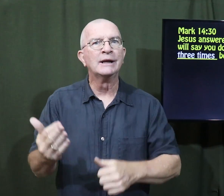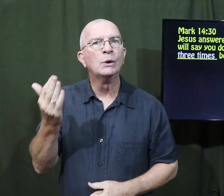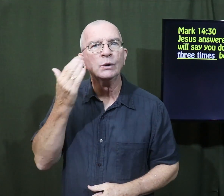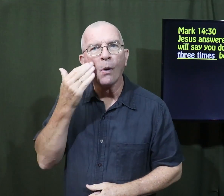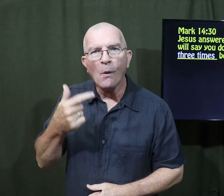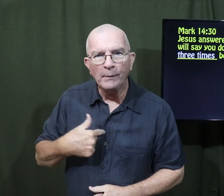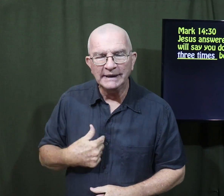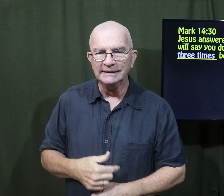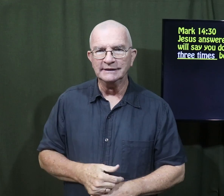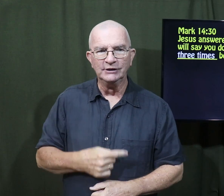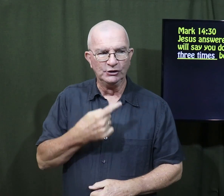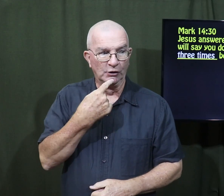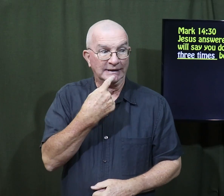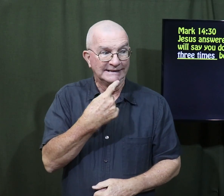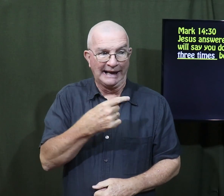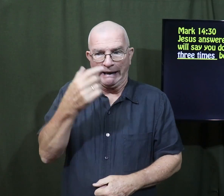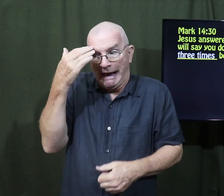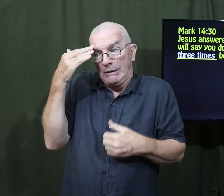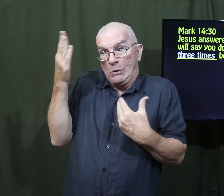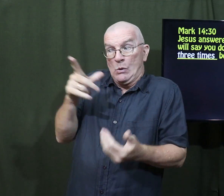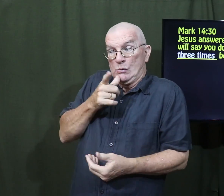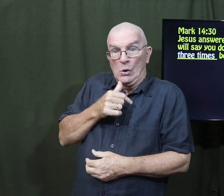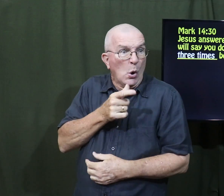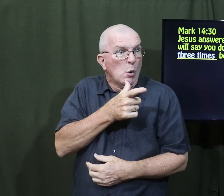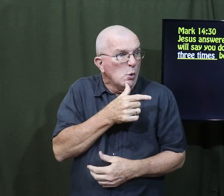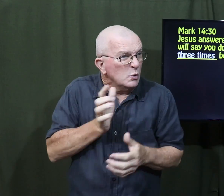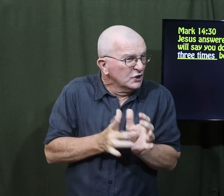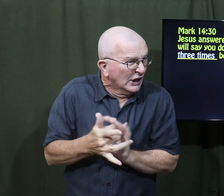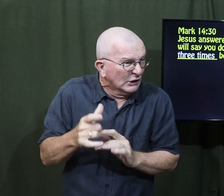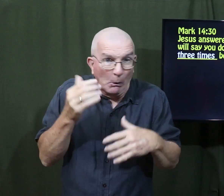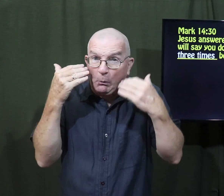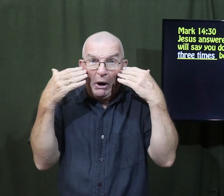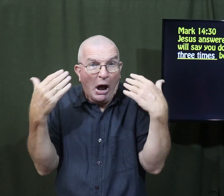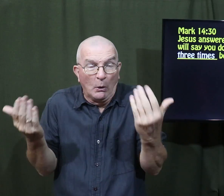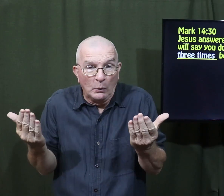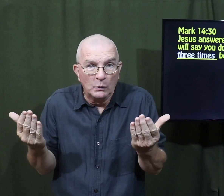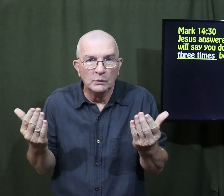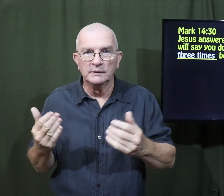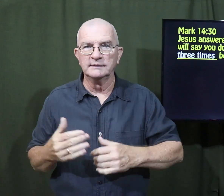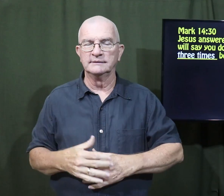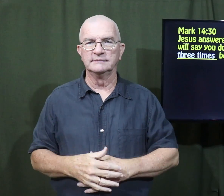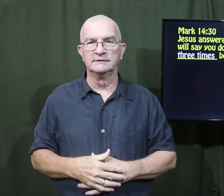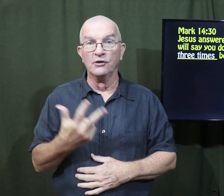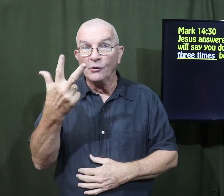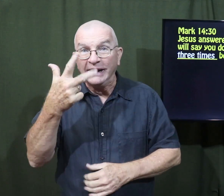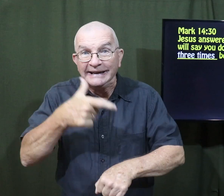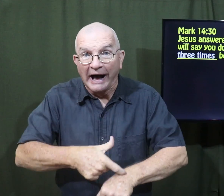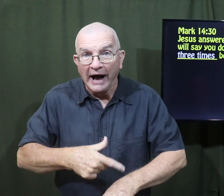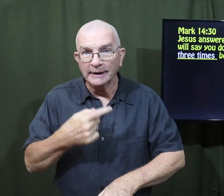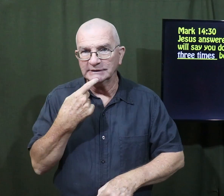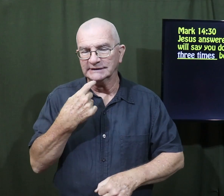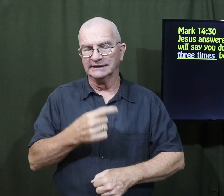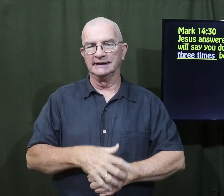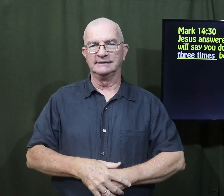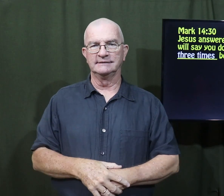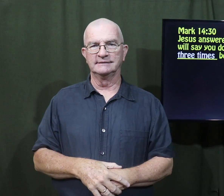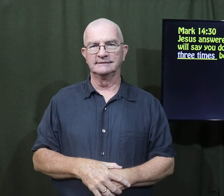But you will deny that you know me. You're going to say I don't know who Jesus is. three times.